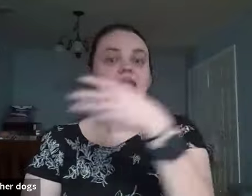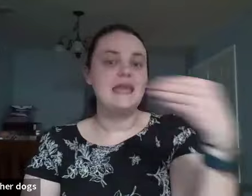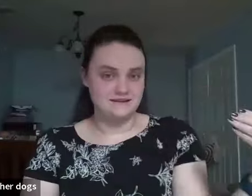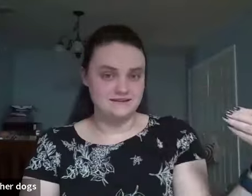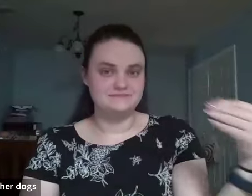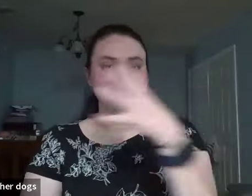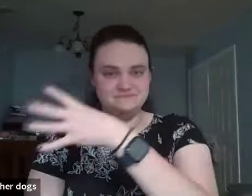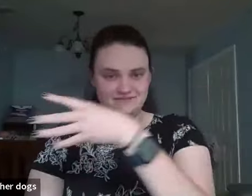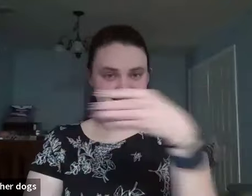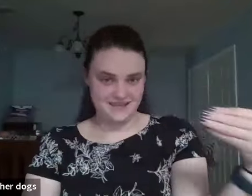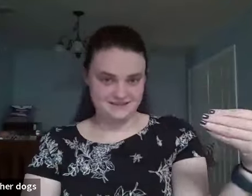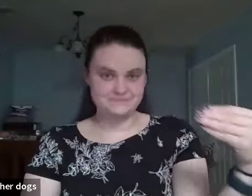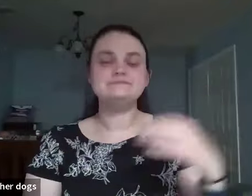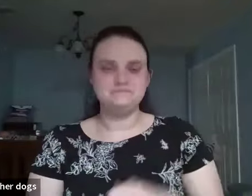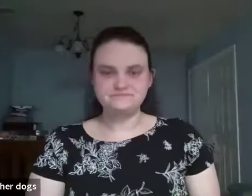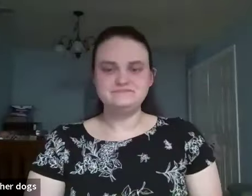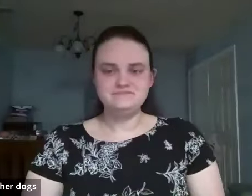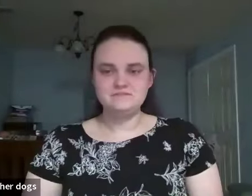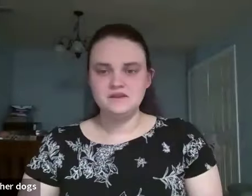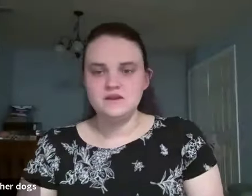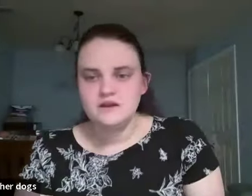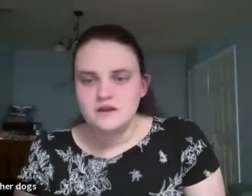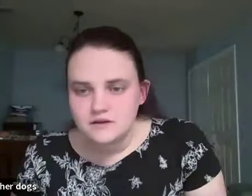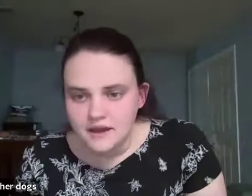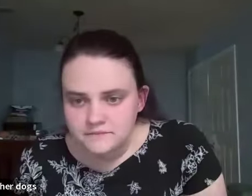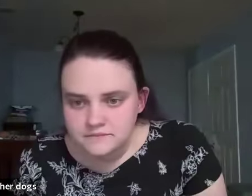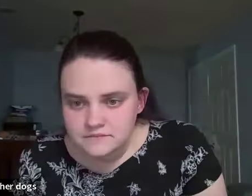Okay, and. Okay.